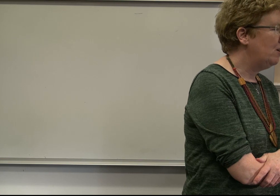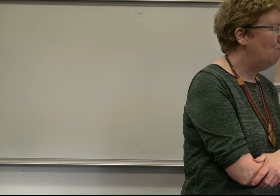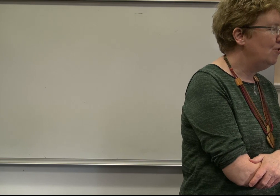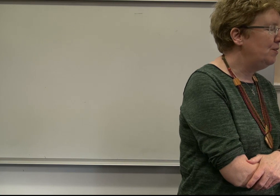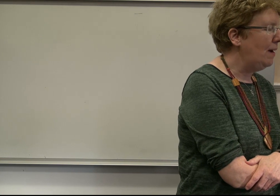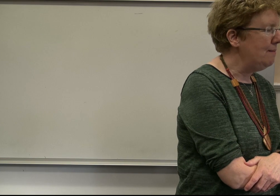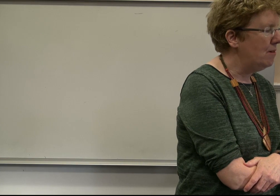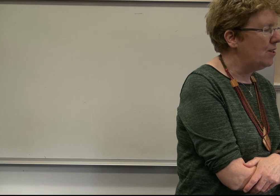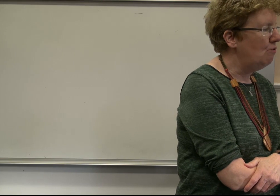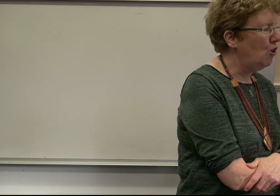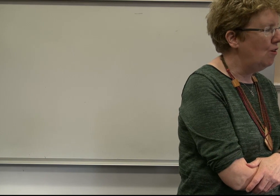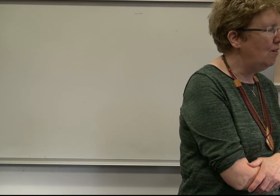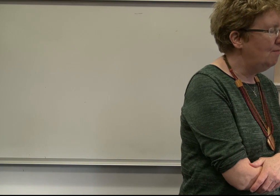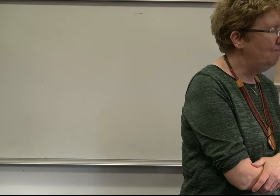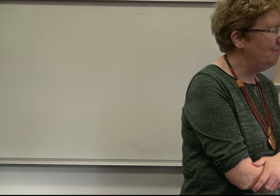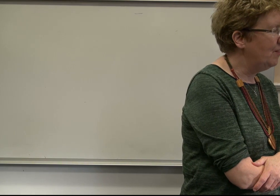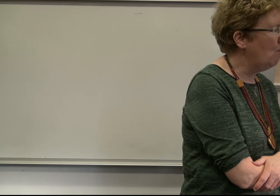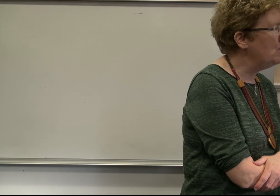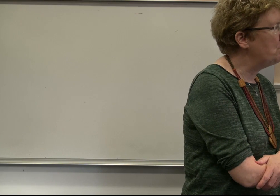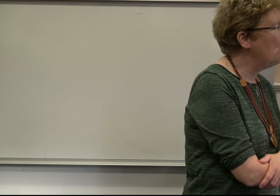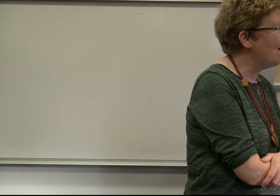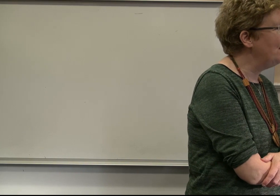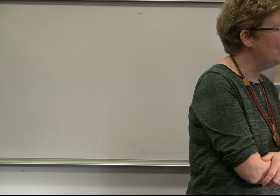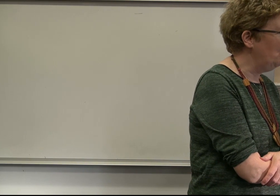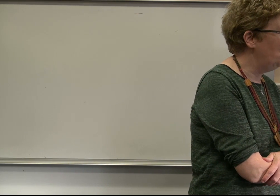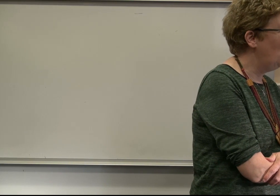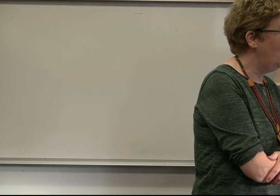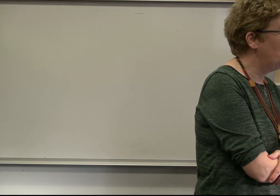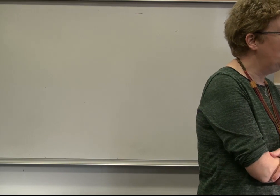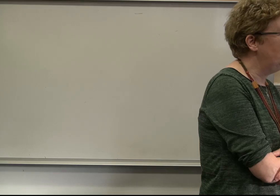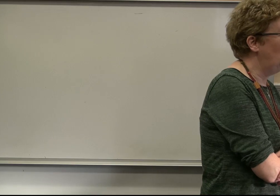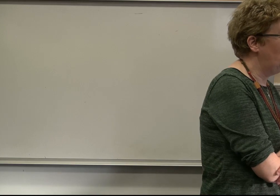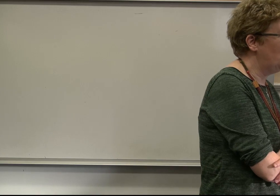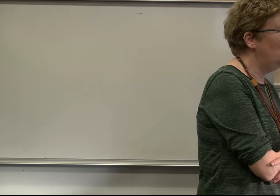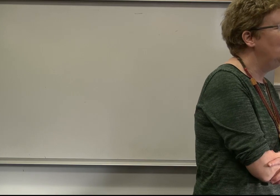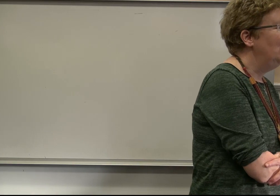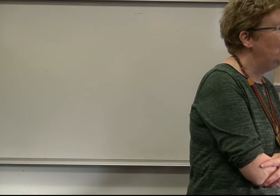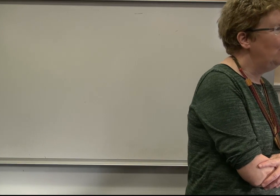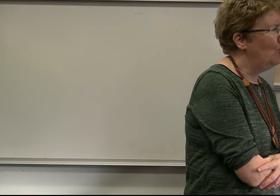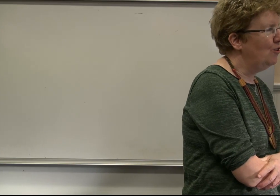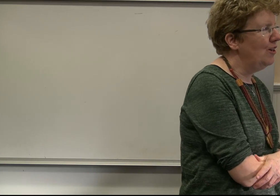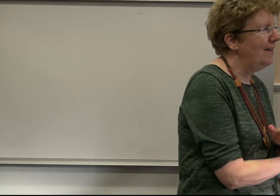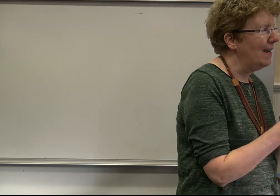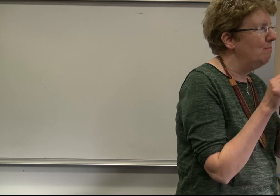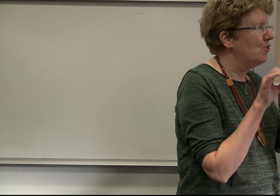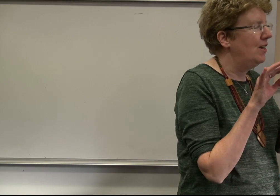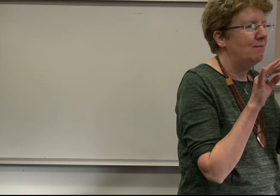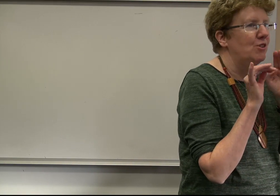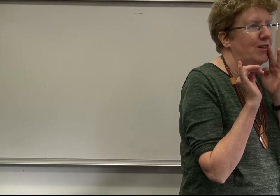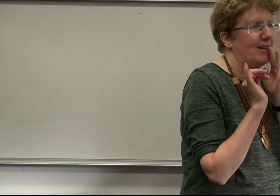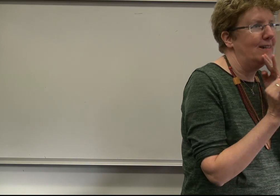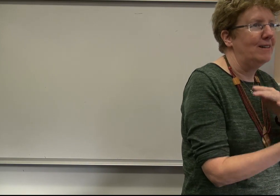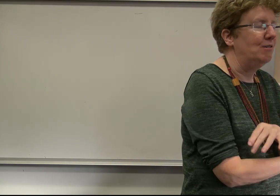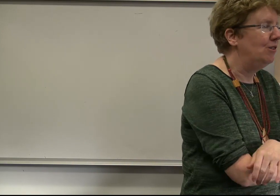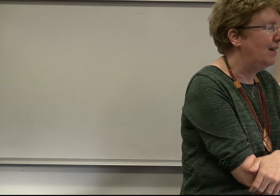Mind the conference papers are up. The conference programme is up on the 24th of June, but not yet the abstracts. I'm